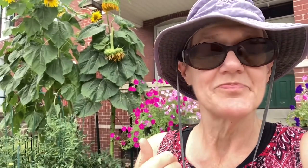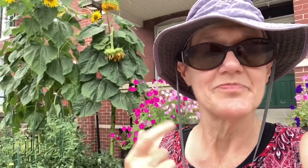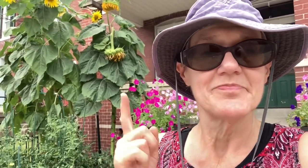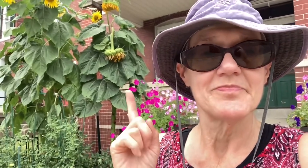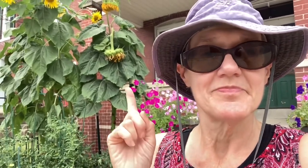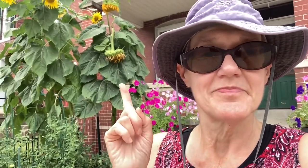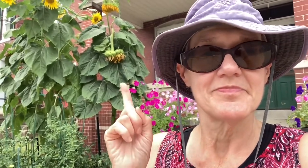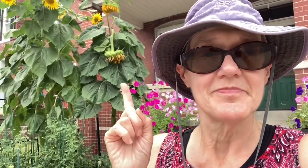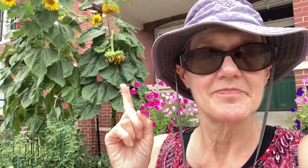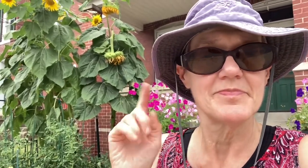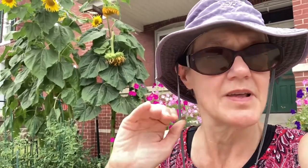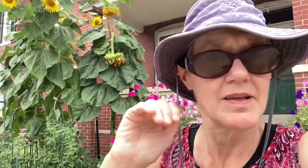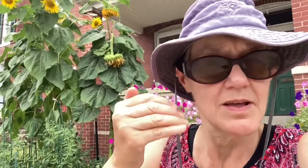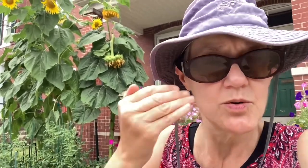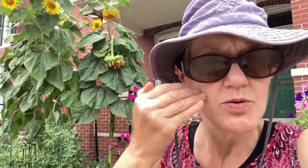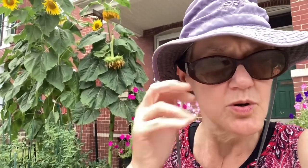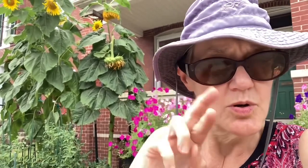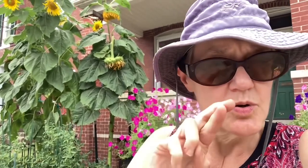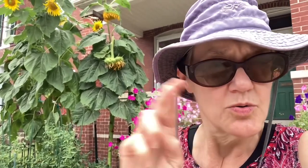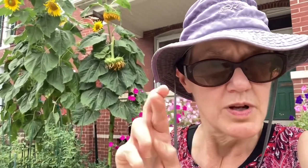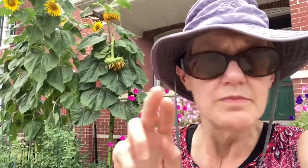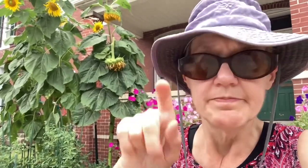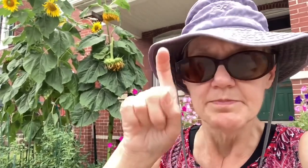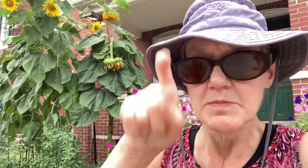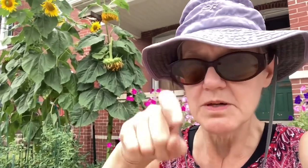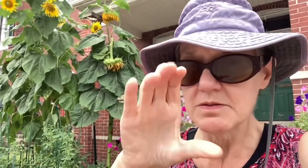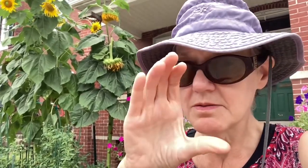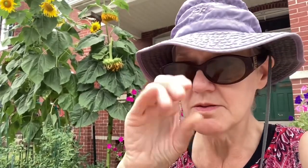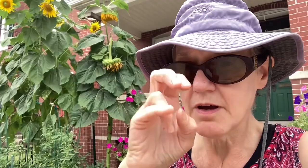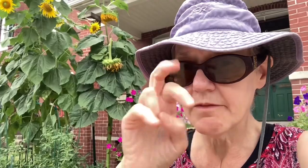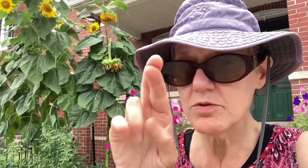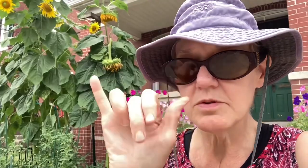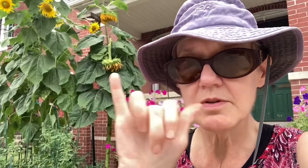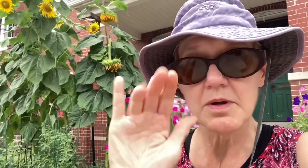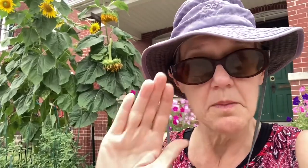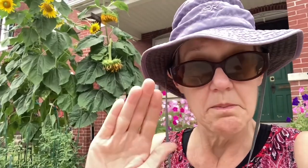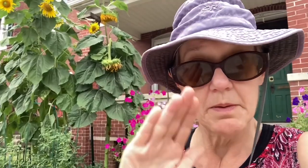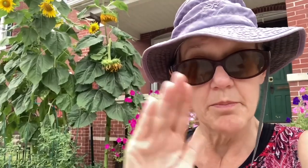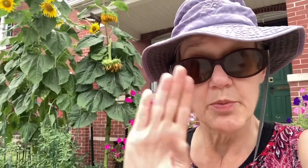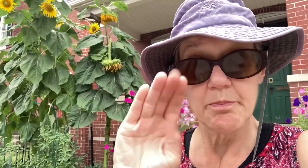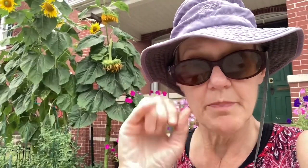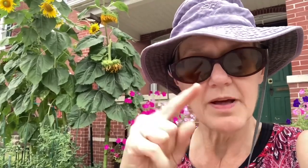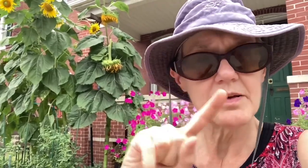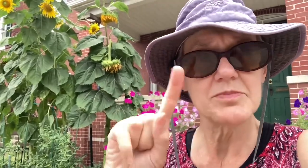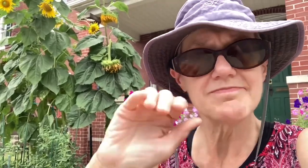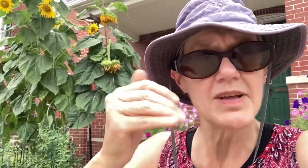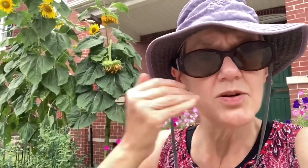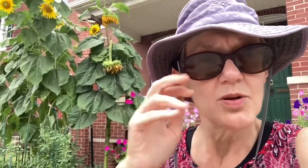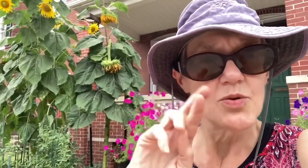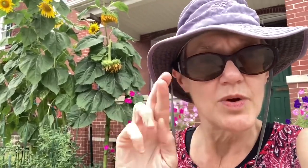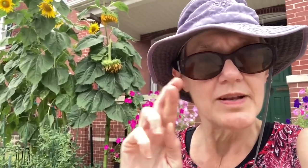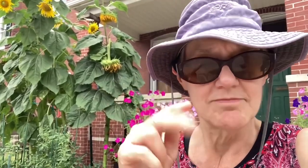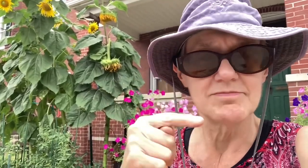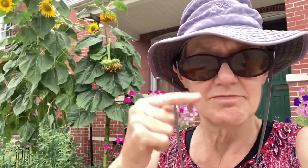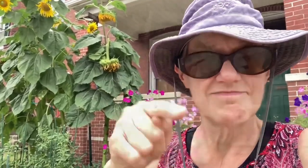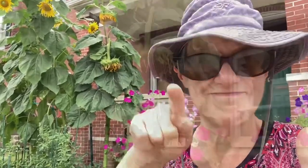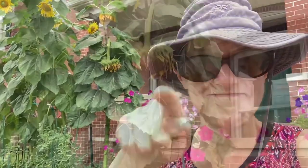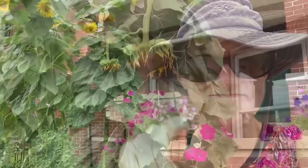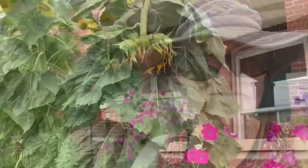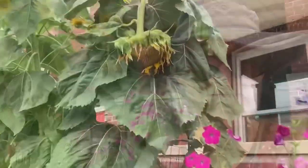up. But how do you know it's ready to cover? Like with a paper bag or mesh? Let me show you